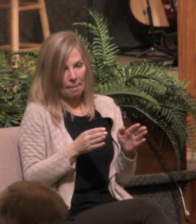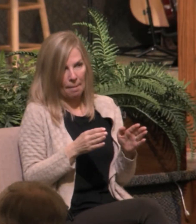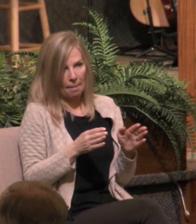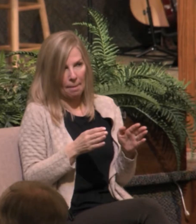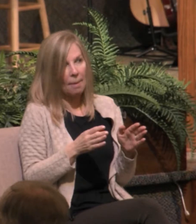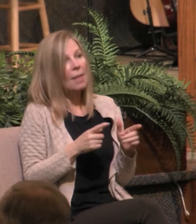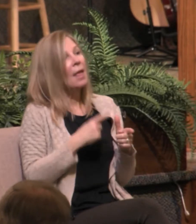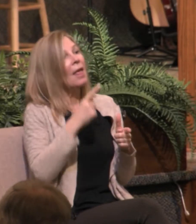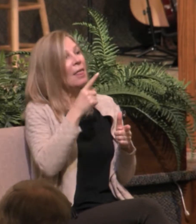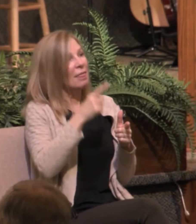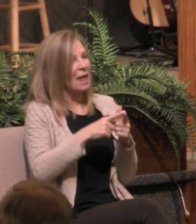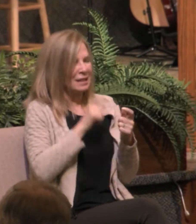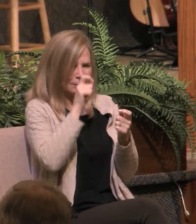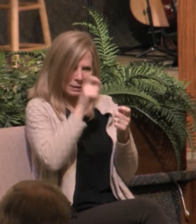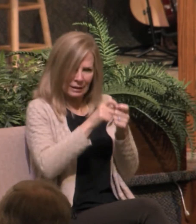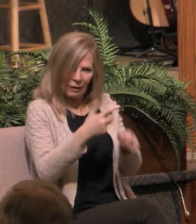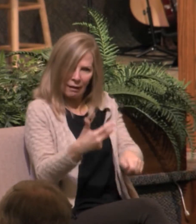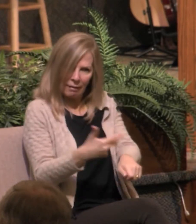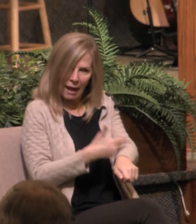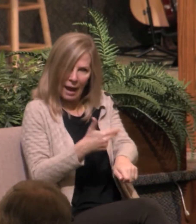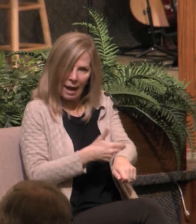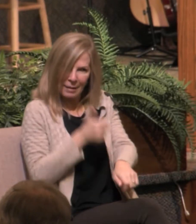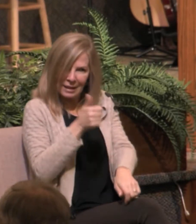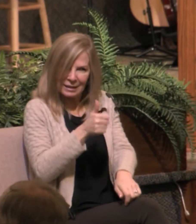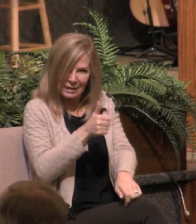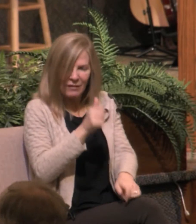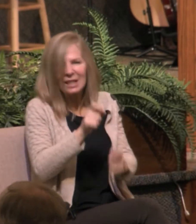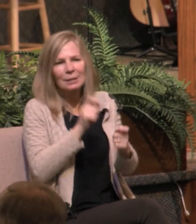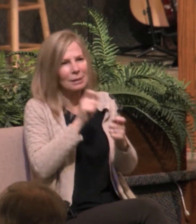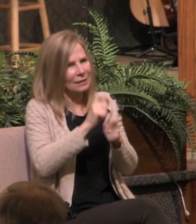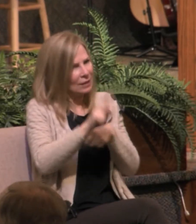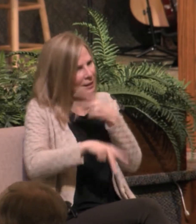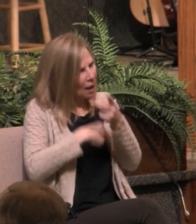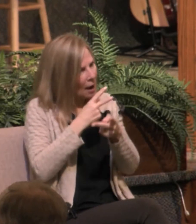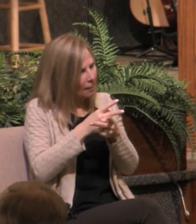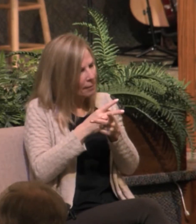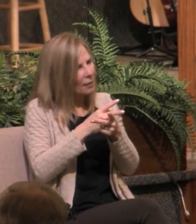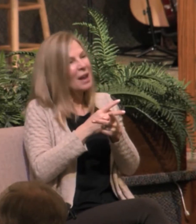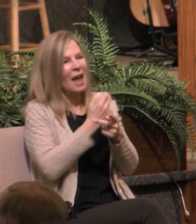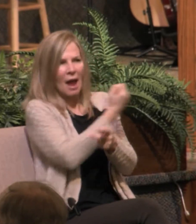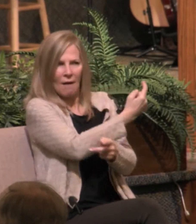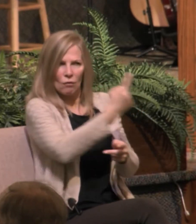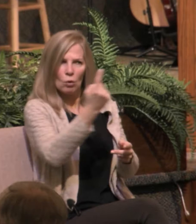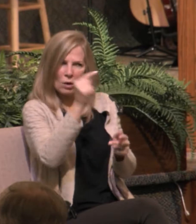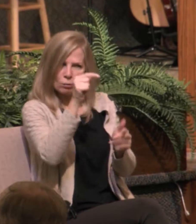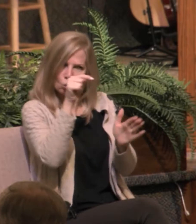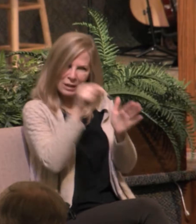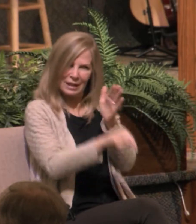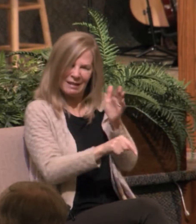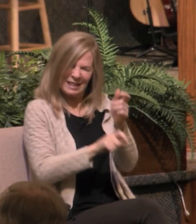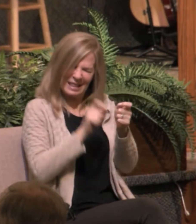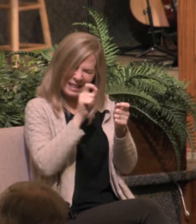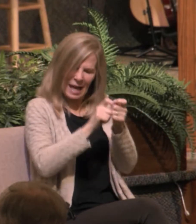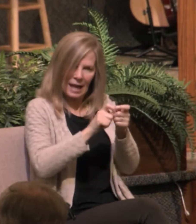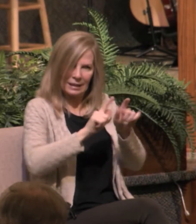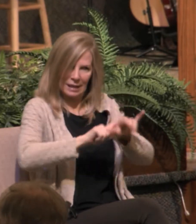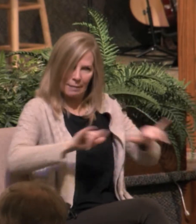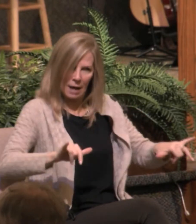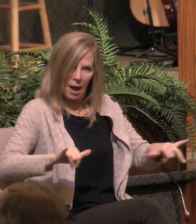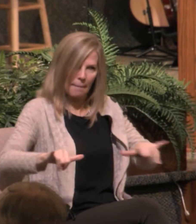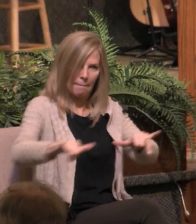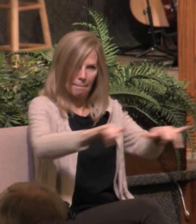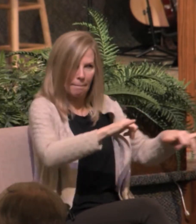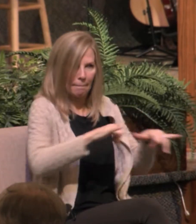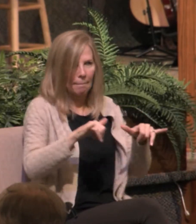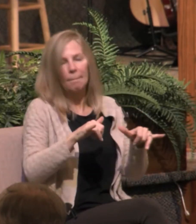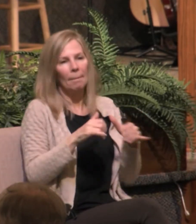And then this specific lamb that they were supposed to take of a certain type, they were going to kill it at a certain time. Every one of them were supposed to do it. Verses 5 and